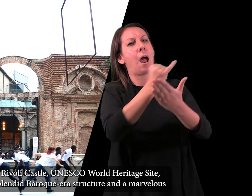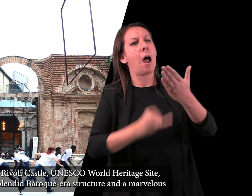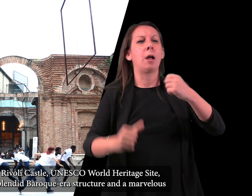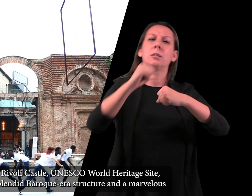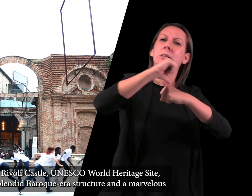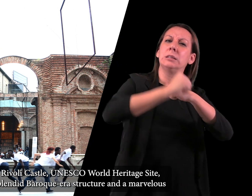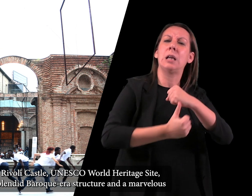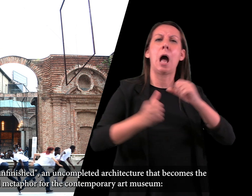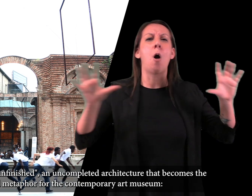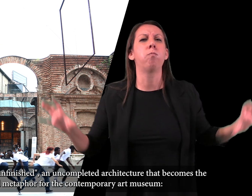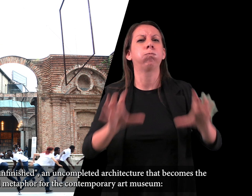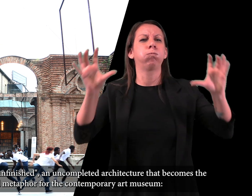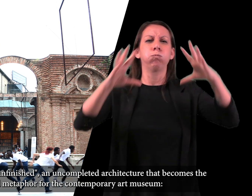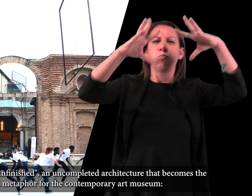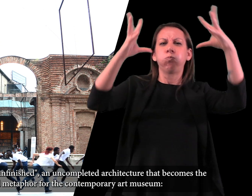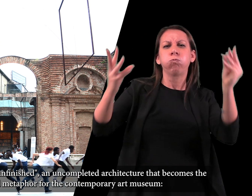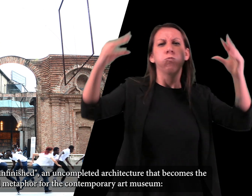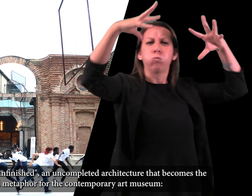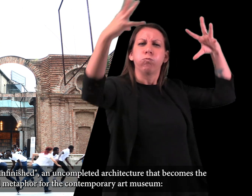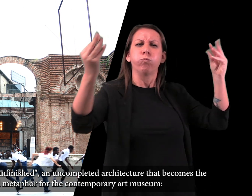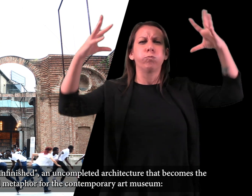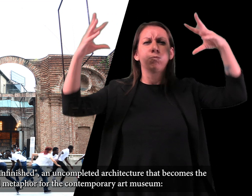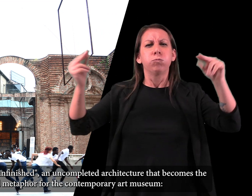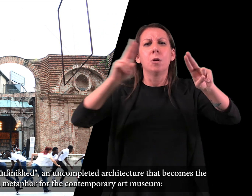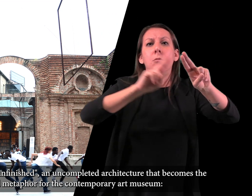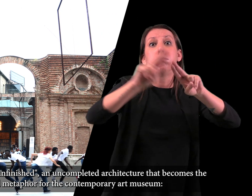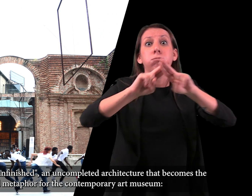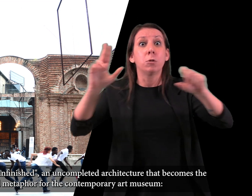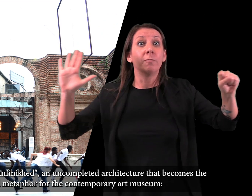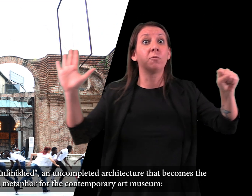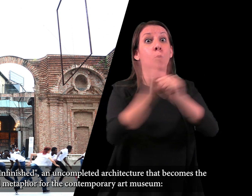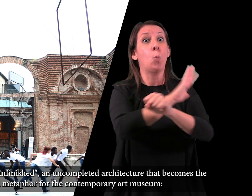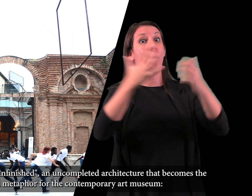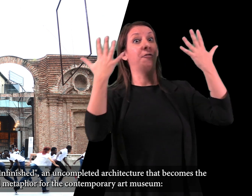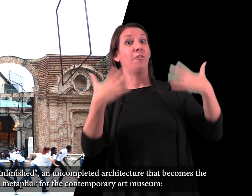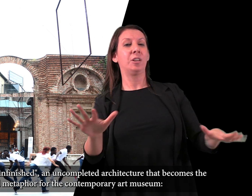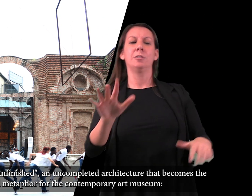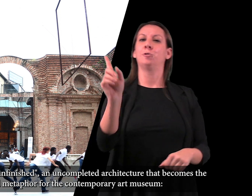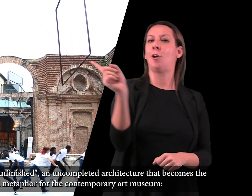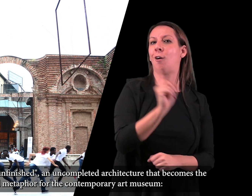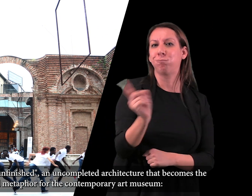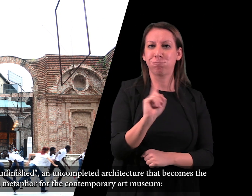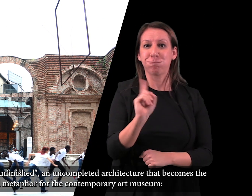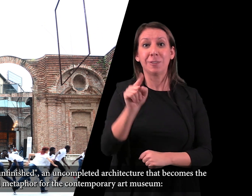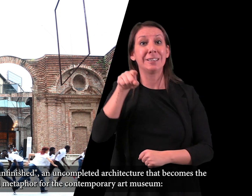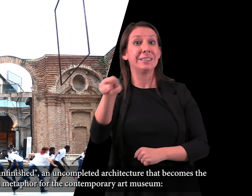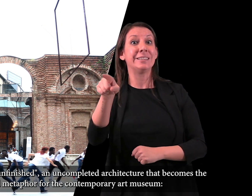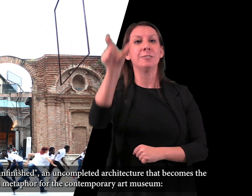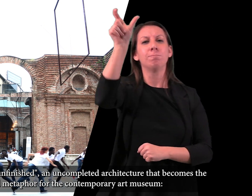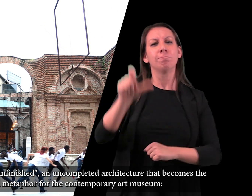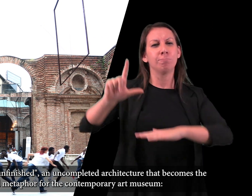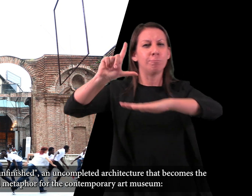an uncompleted architecture that becomes the ideal metaphor for